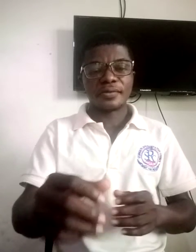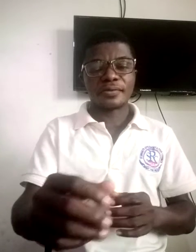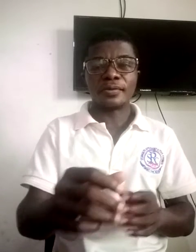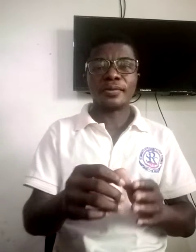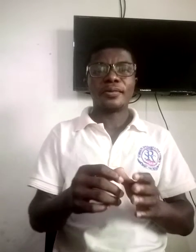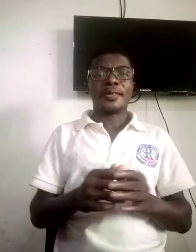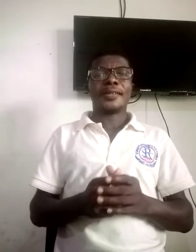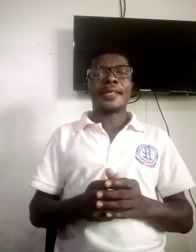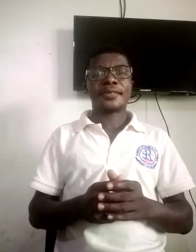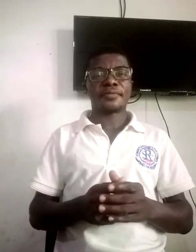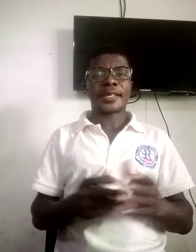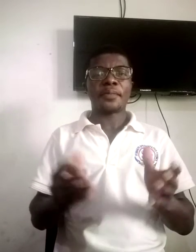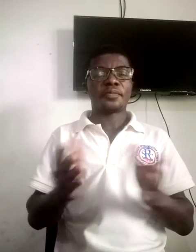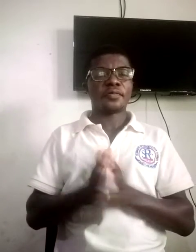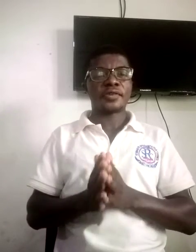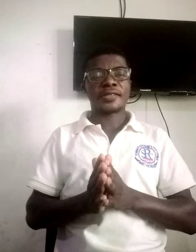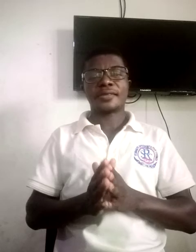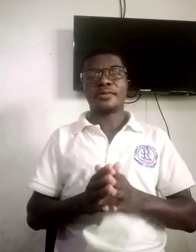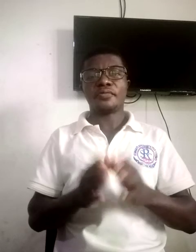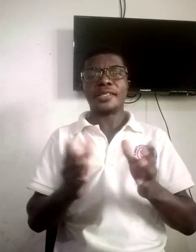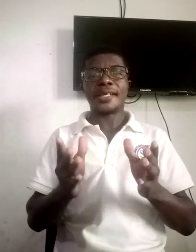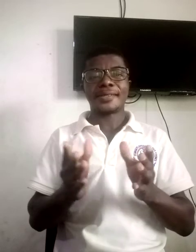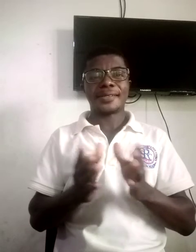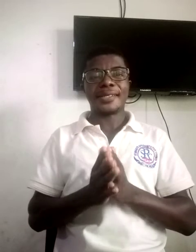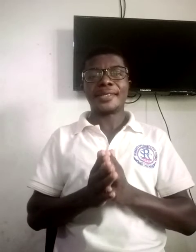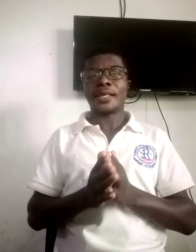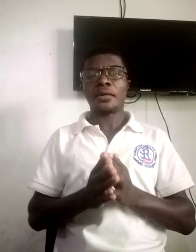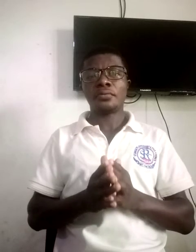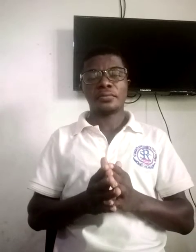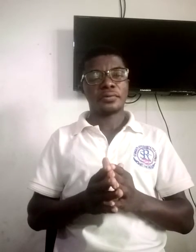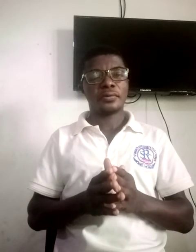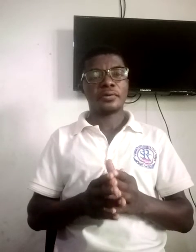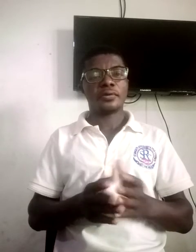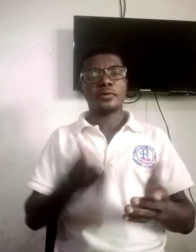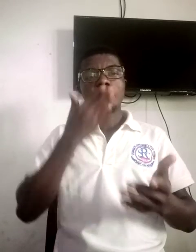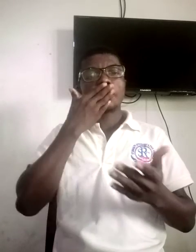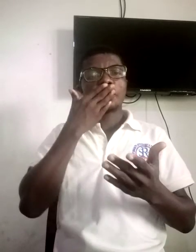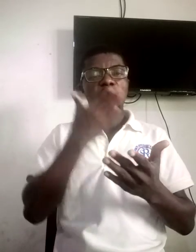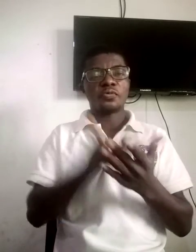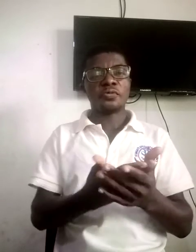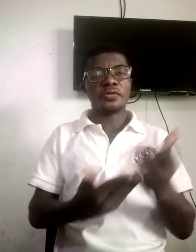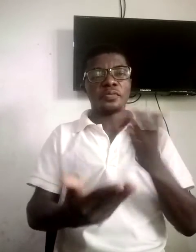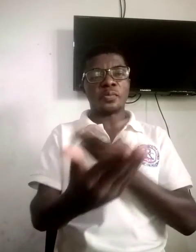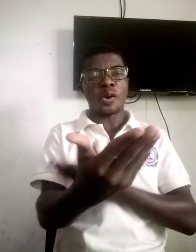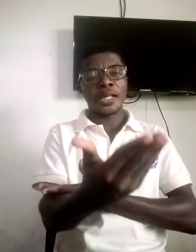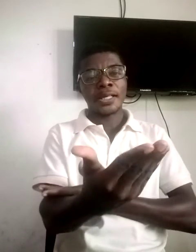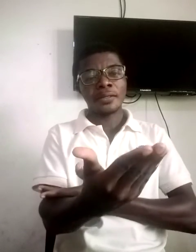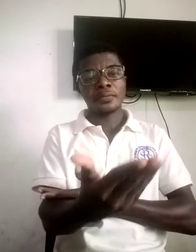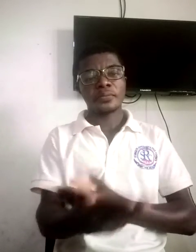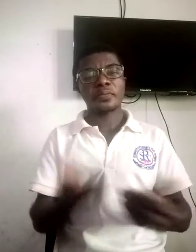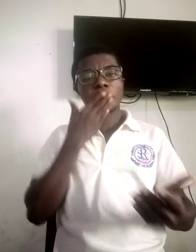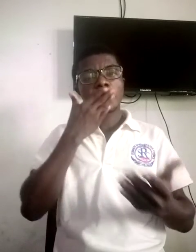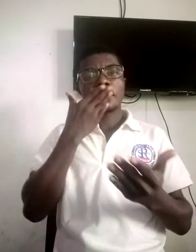So let's recap what we just did now. Good morning,